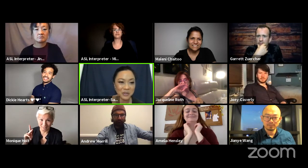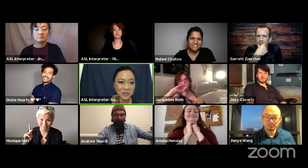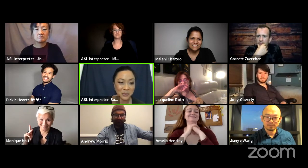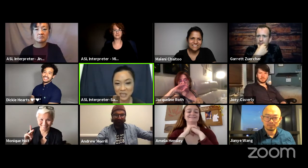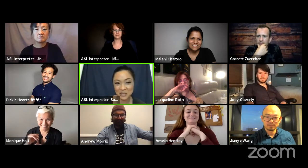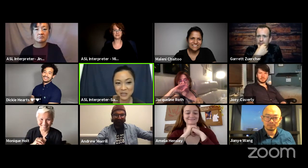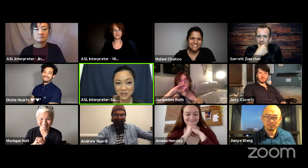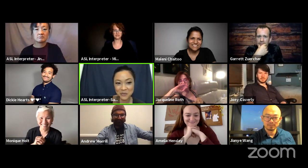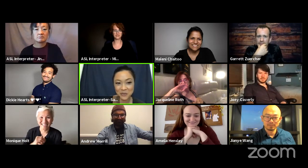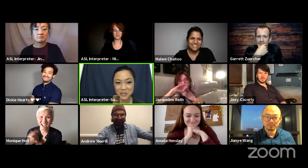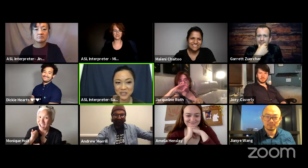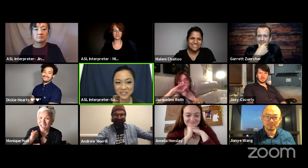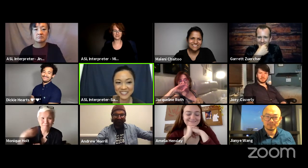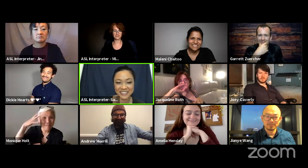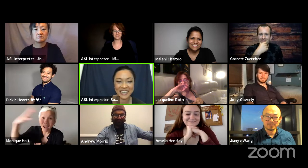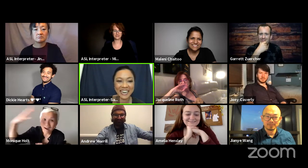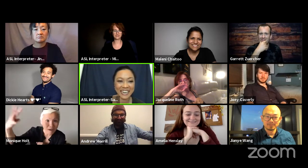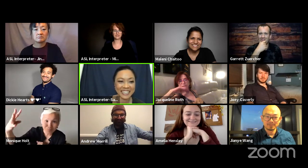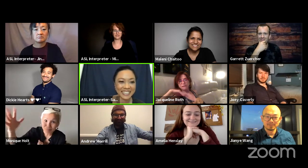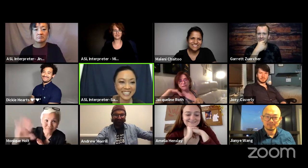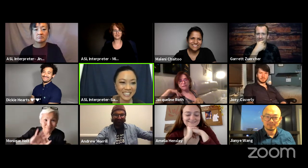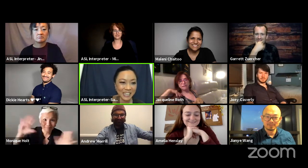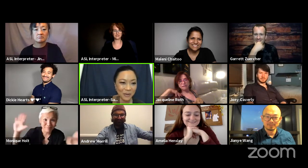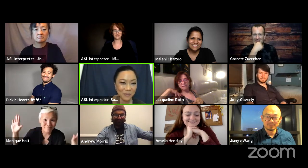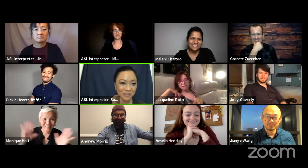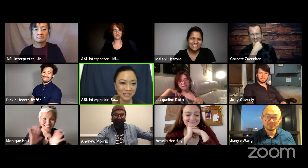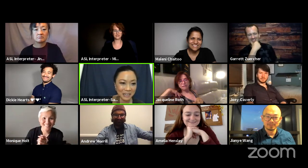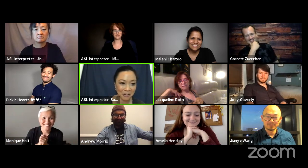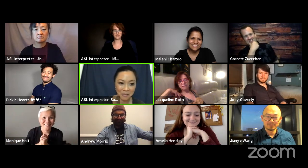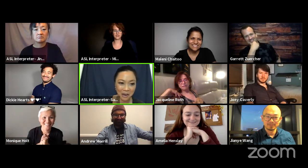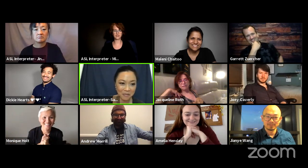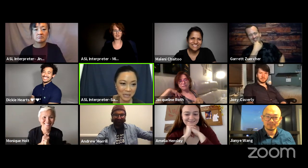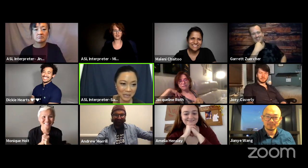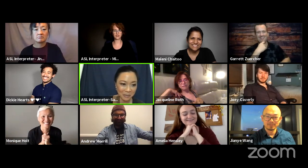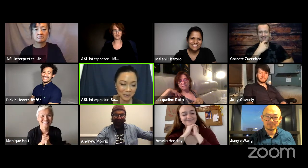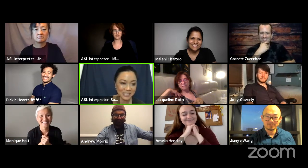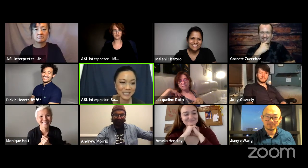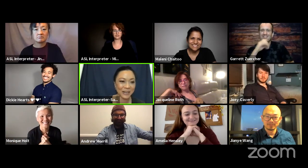the rest is kind of fictional, okay, that I've made up, so.